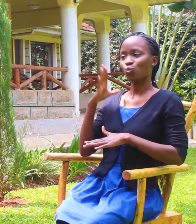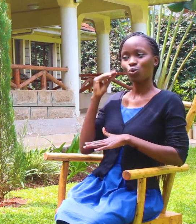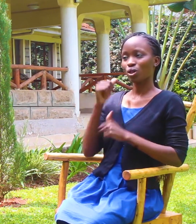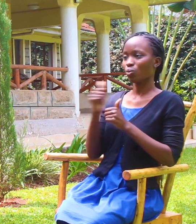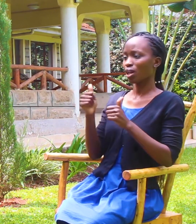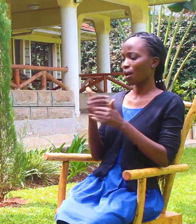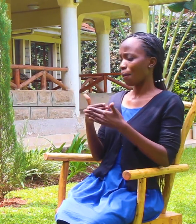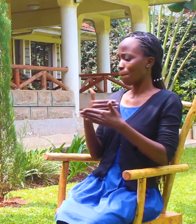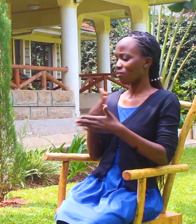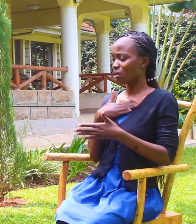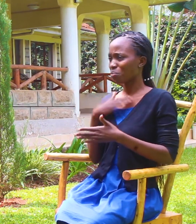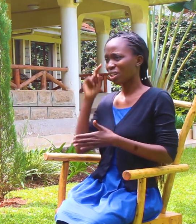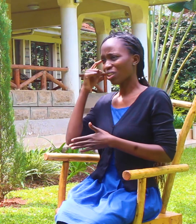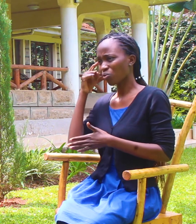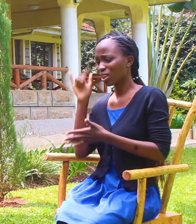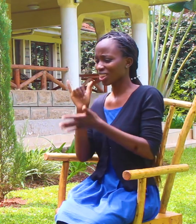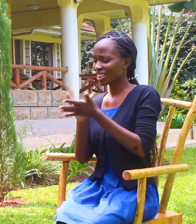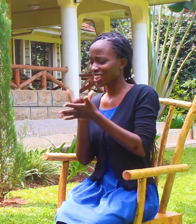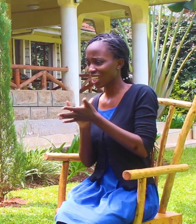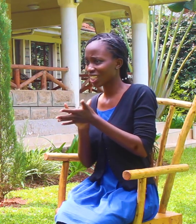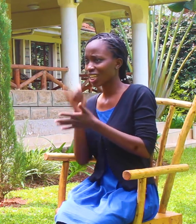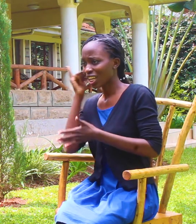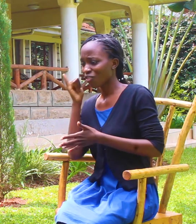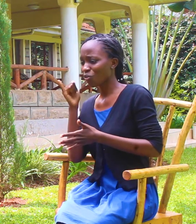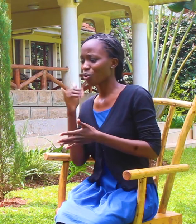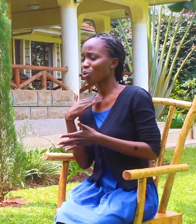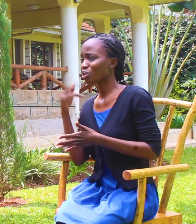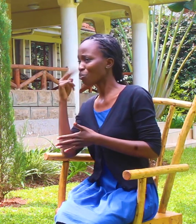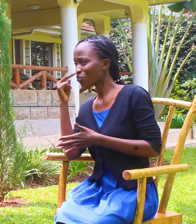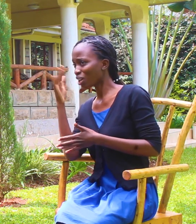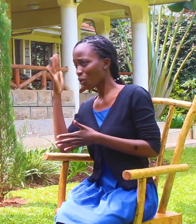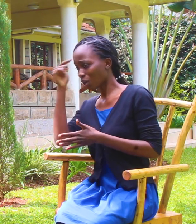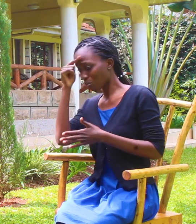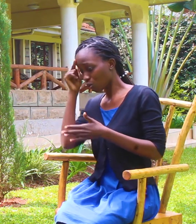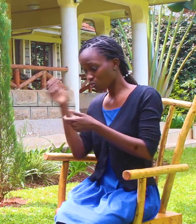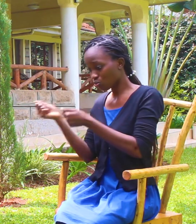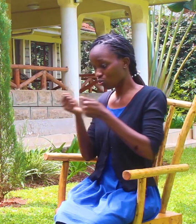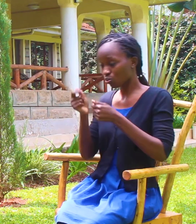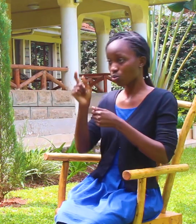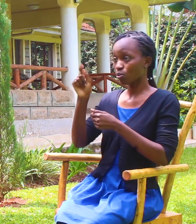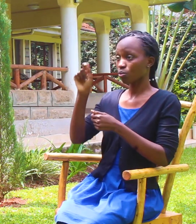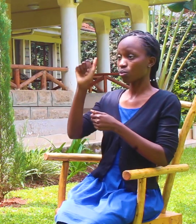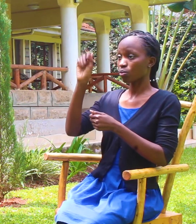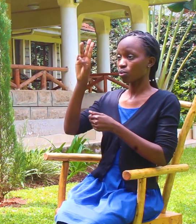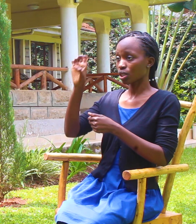thought that she was being cheeky and naughty, because she could pull the table, sit on the TV. There